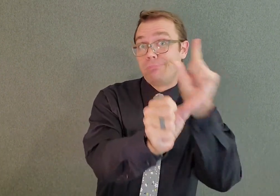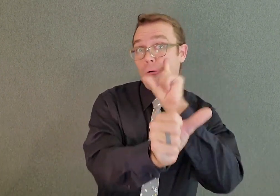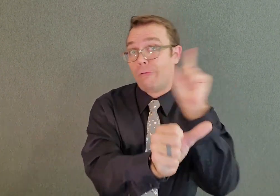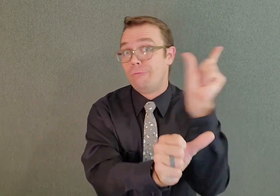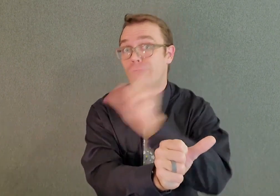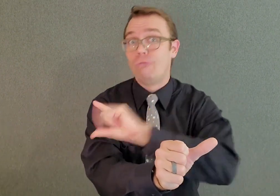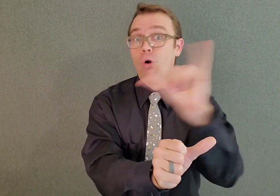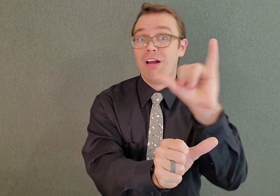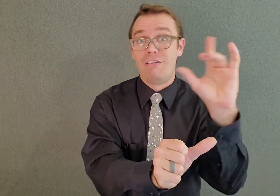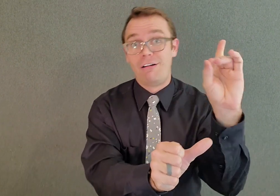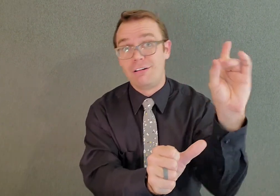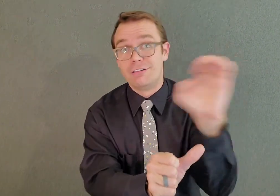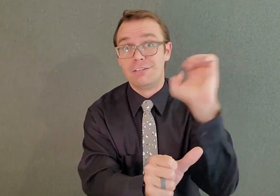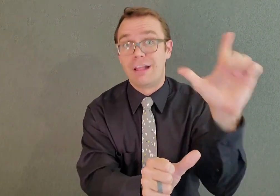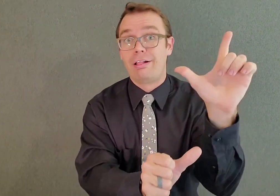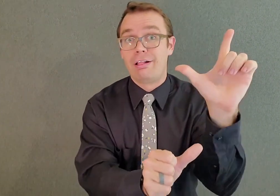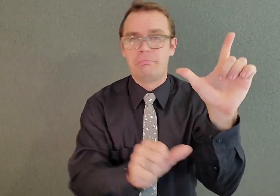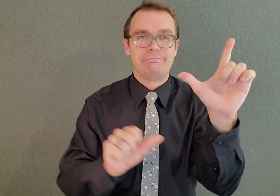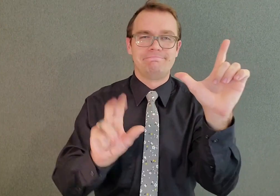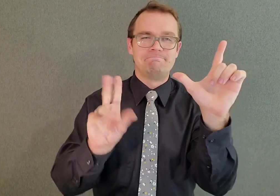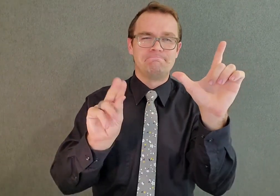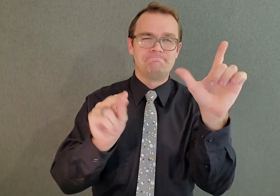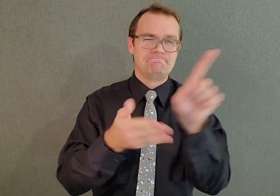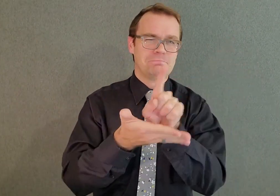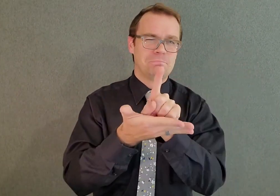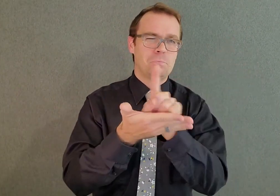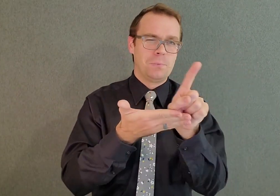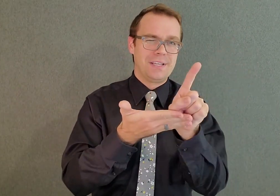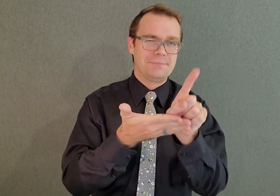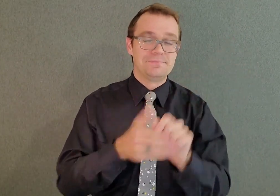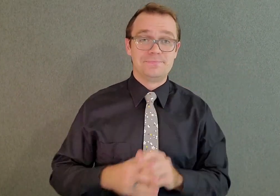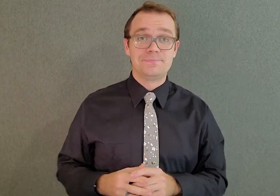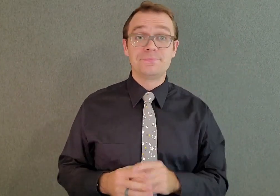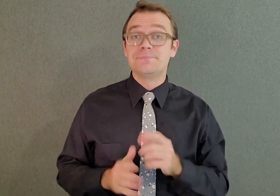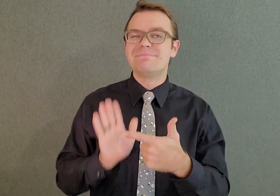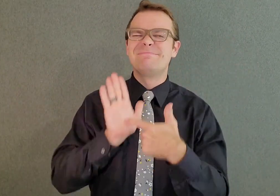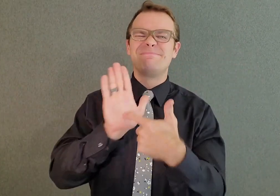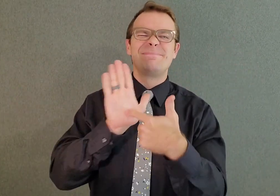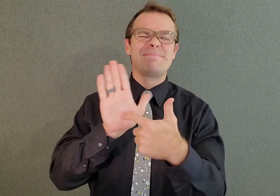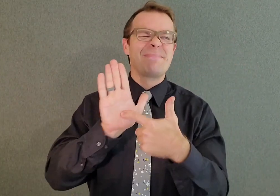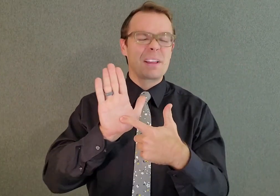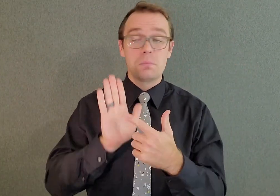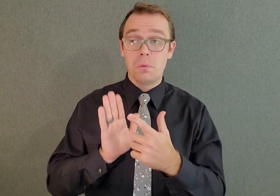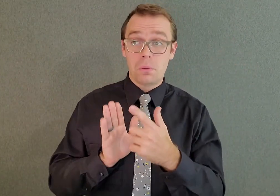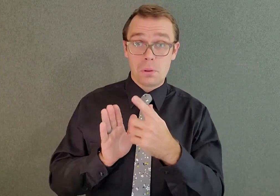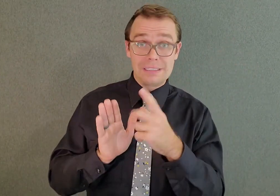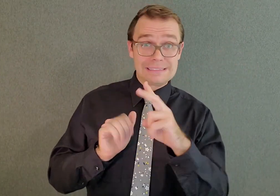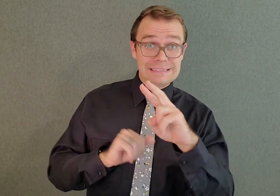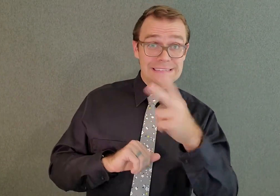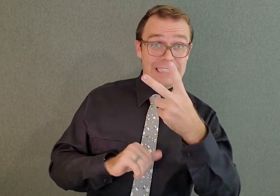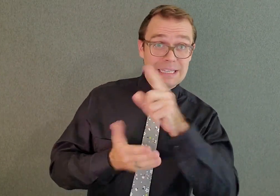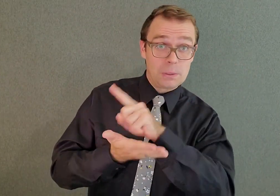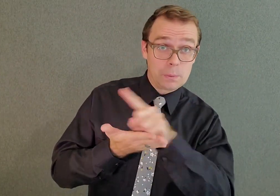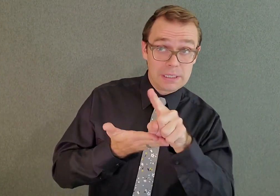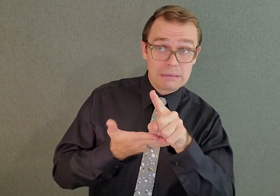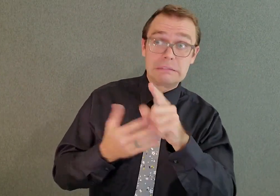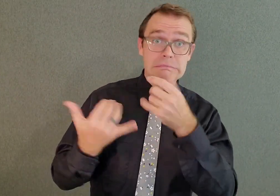forever deal and is available for 1 week. For example, if after a week someone still wishes to come in